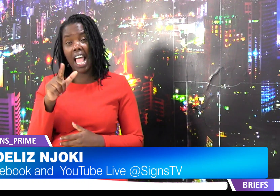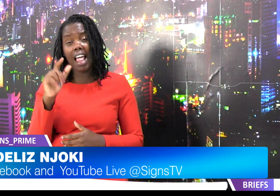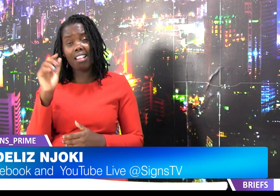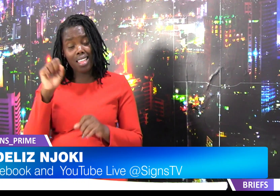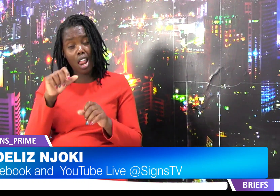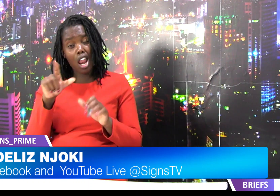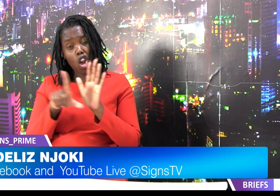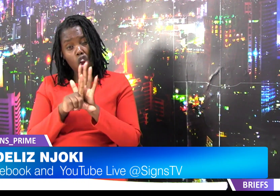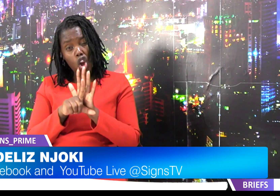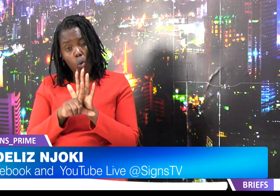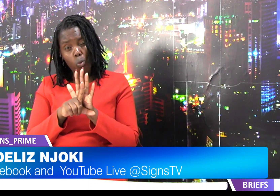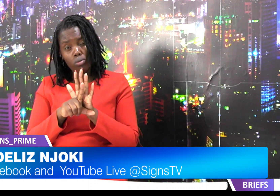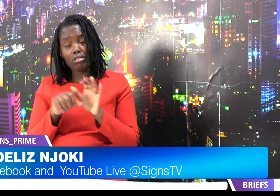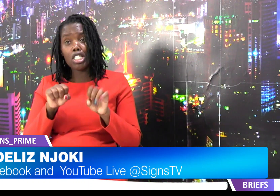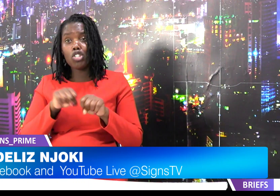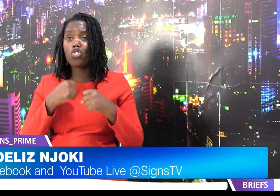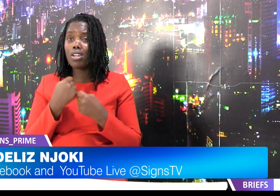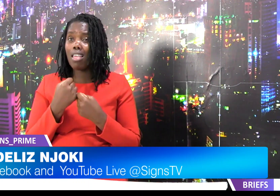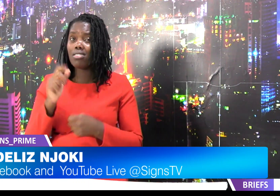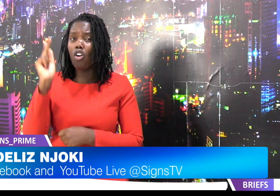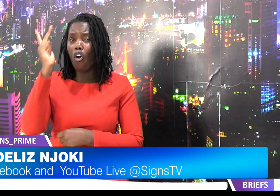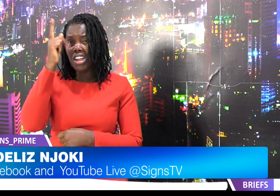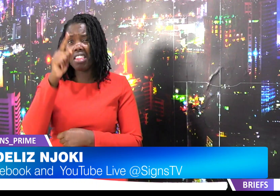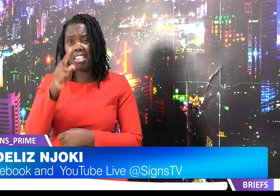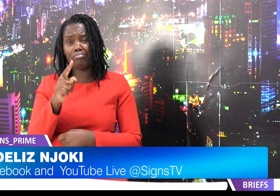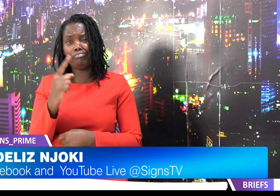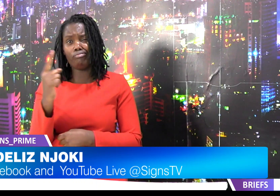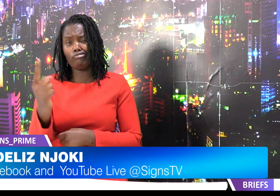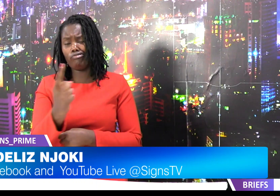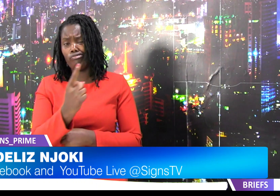The magistrate ruled in favor of the LSK,